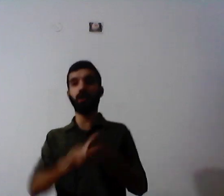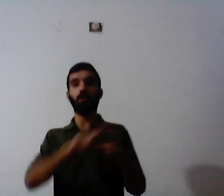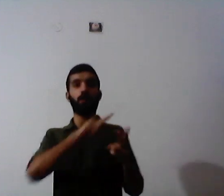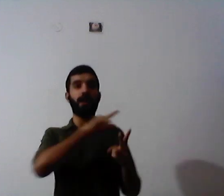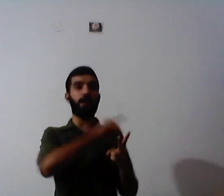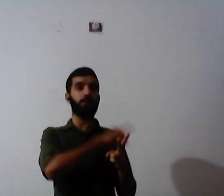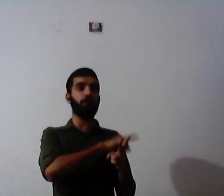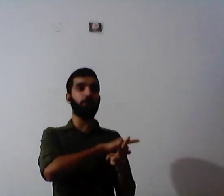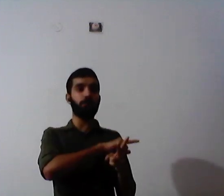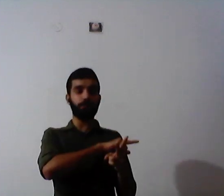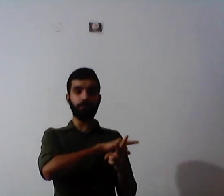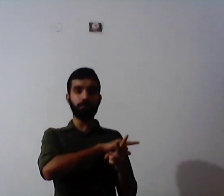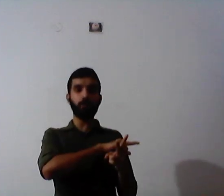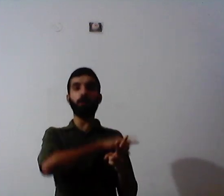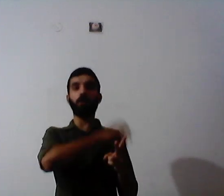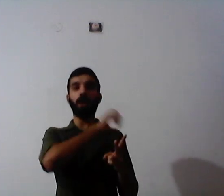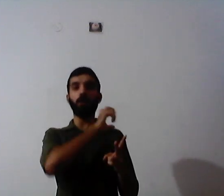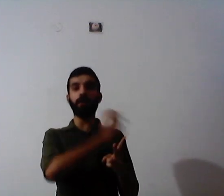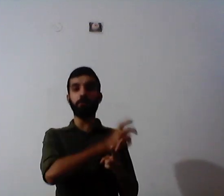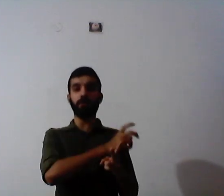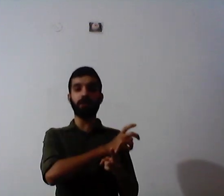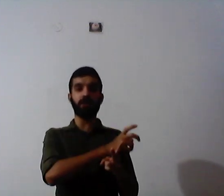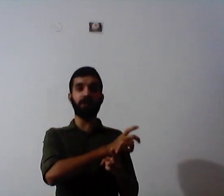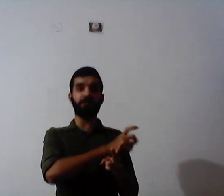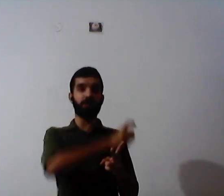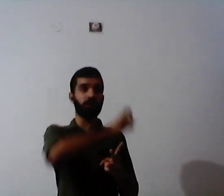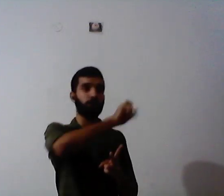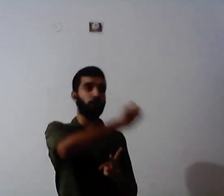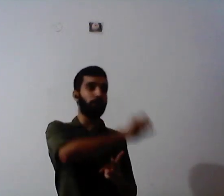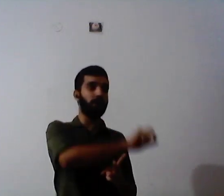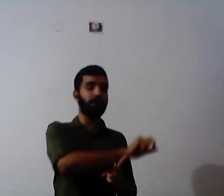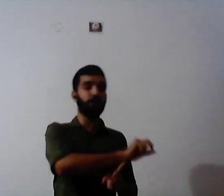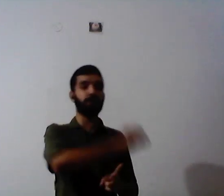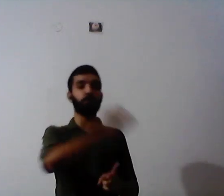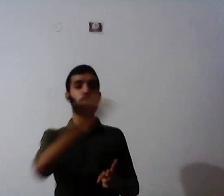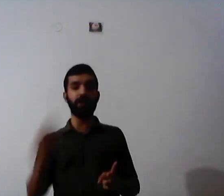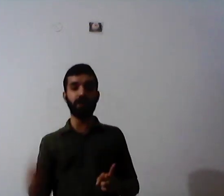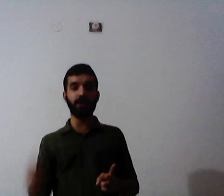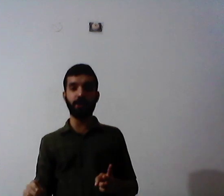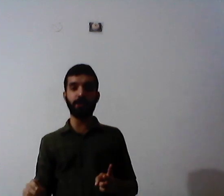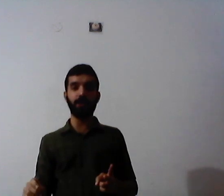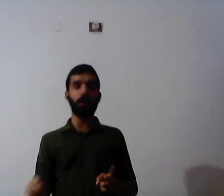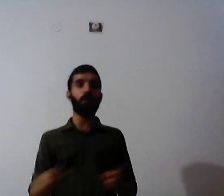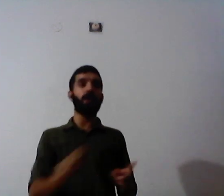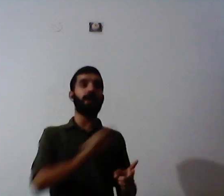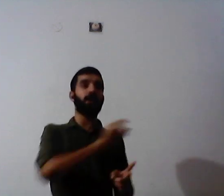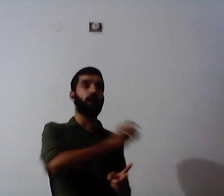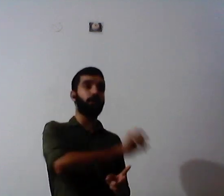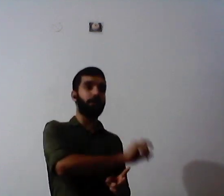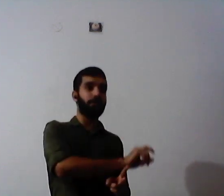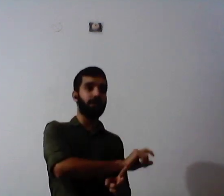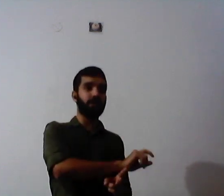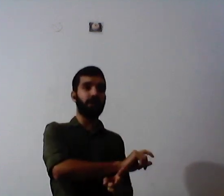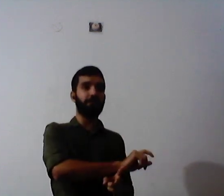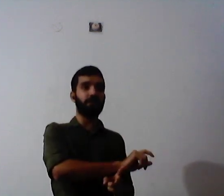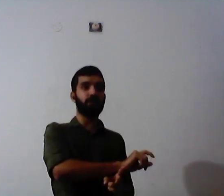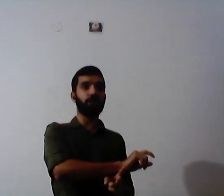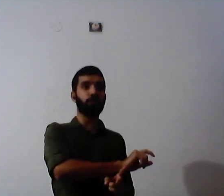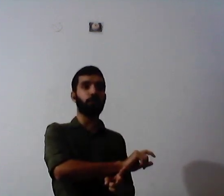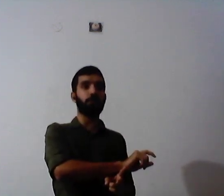what happened to, or how temperature affects the solubility of a solid in liquid, and how temperature affects the solubility